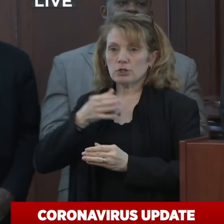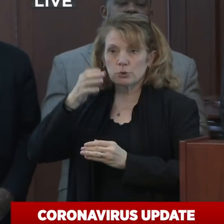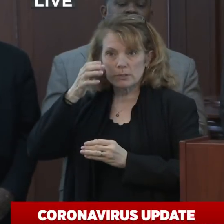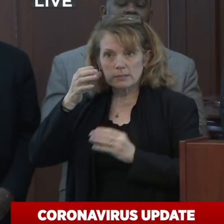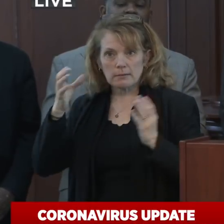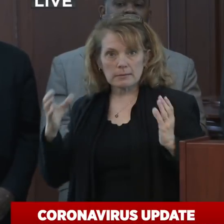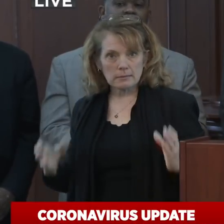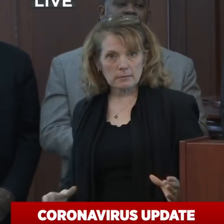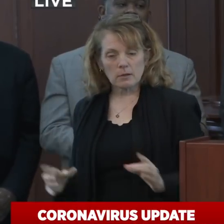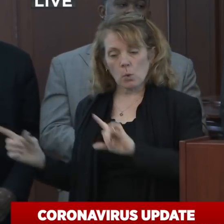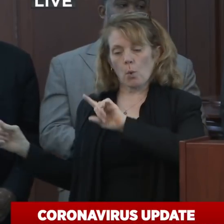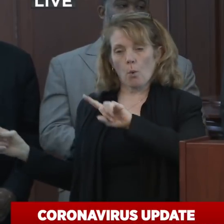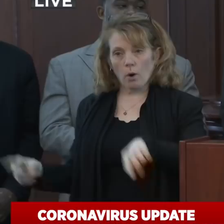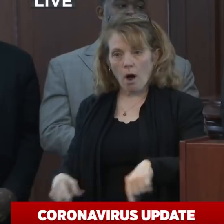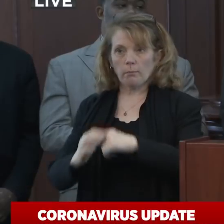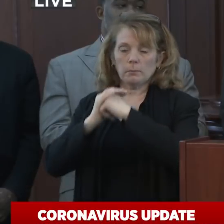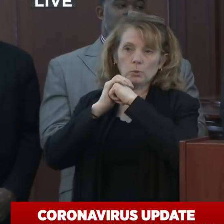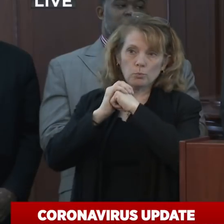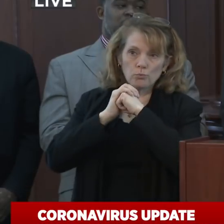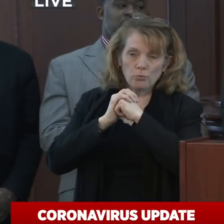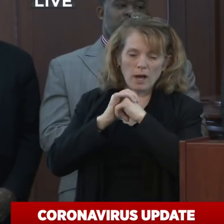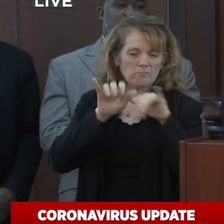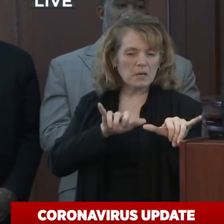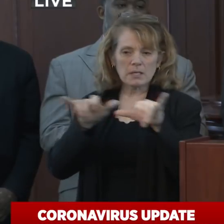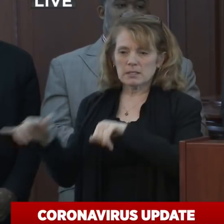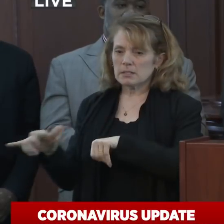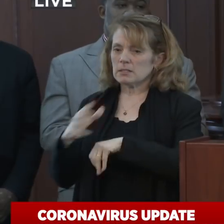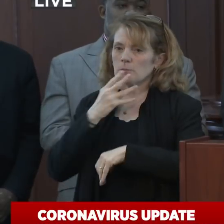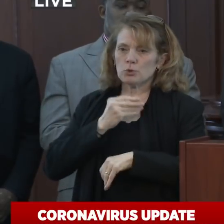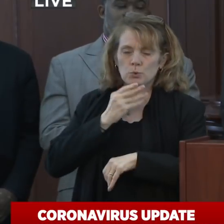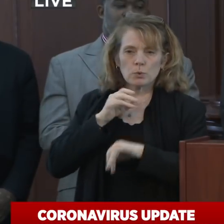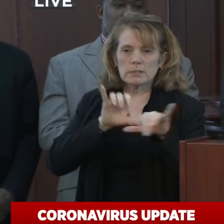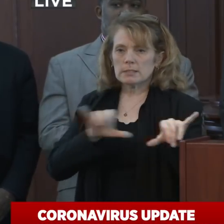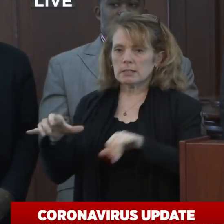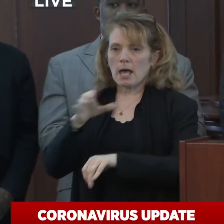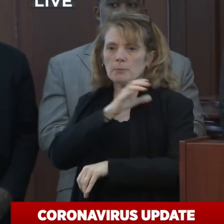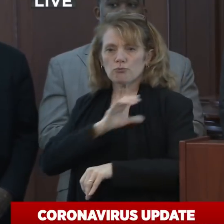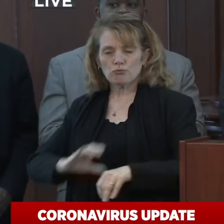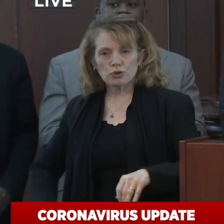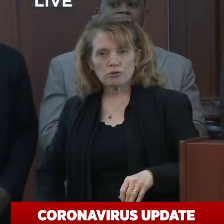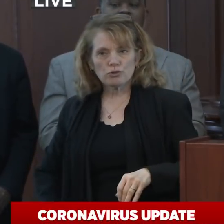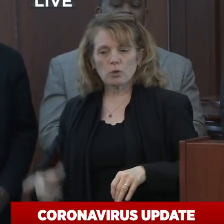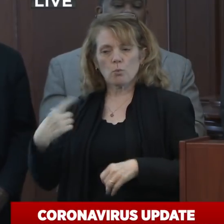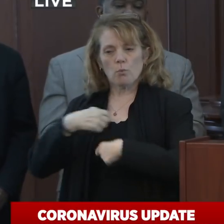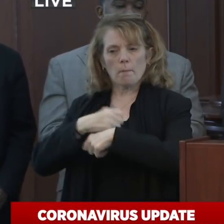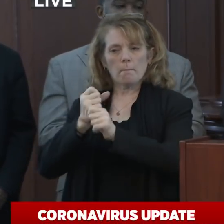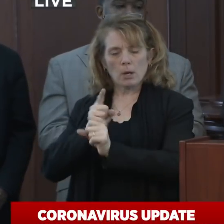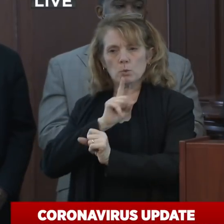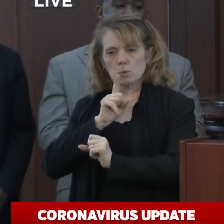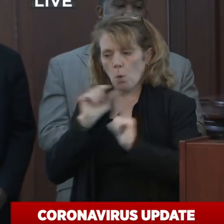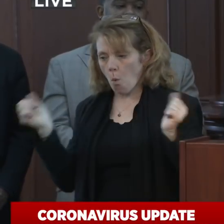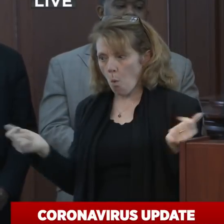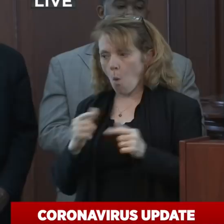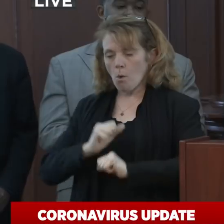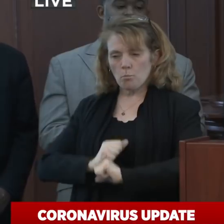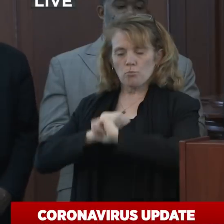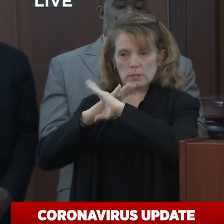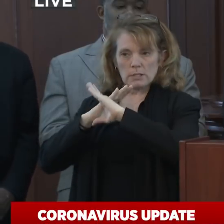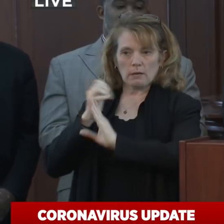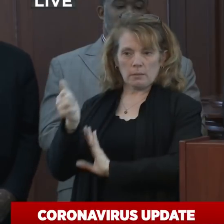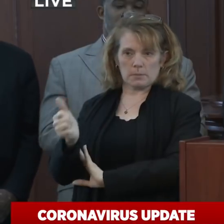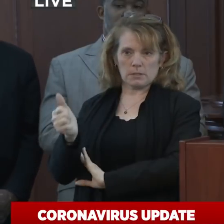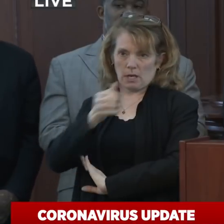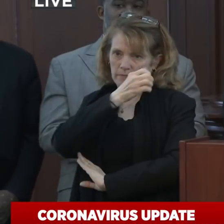to the mosques, like other congregations. We make sure that they are well protected and they are not in any harm's